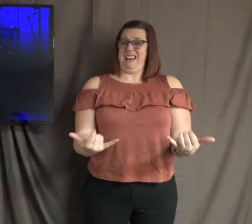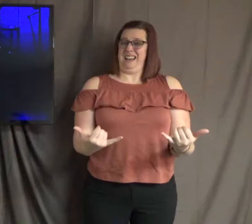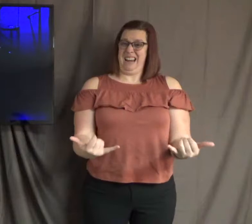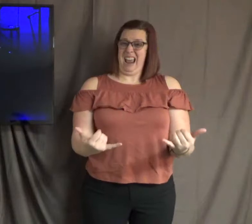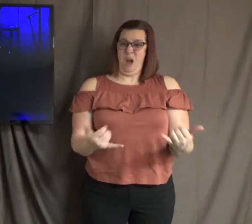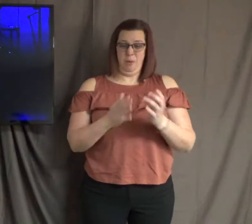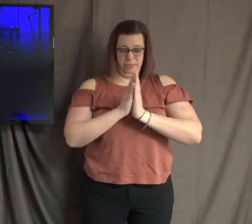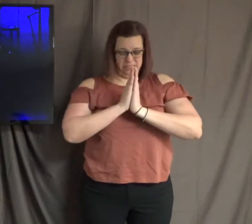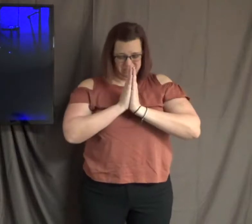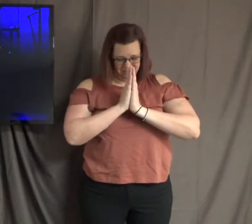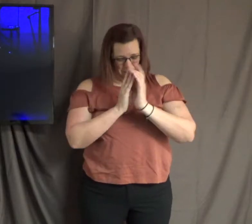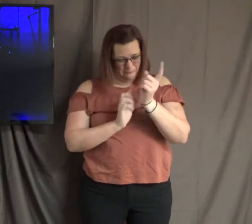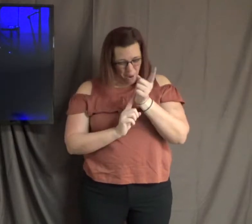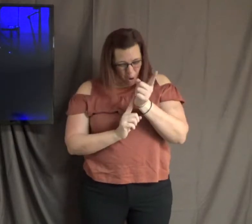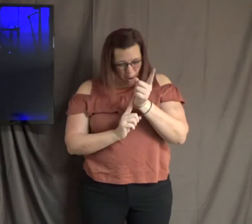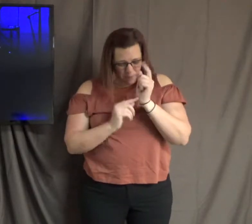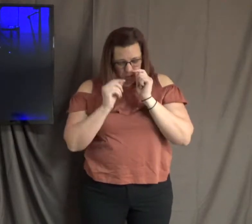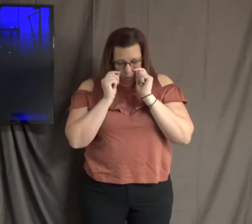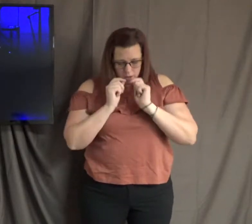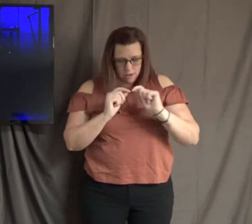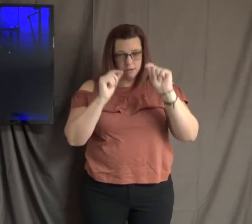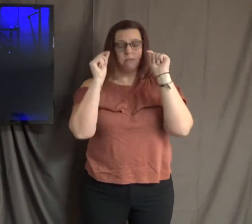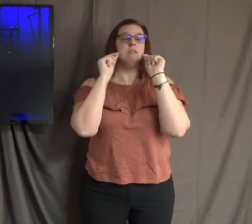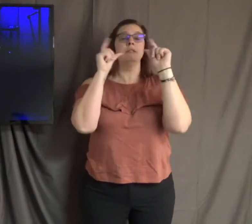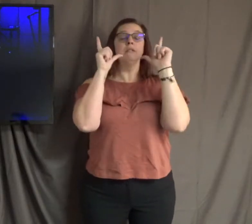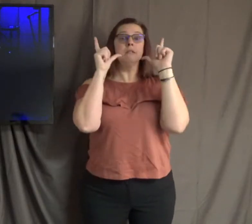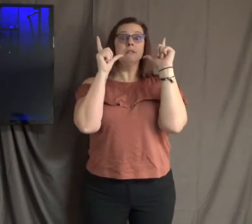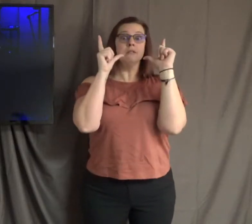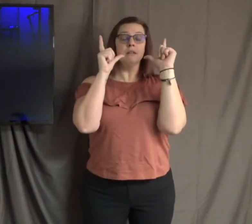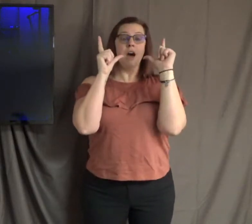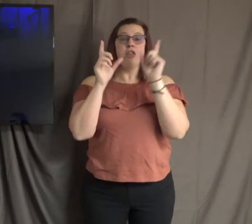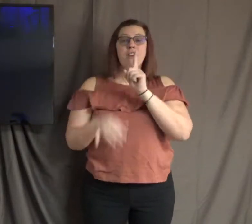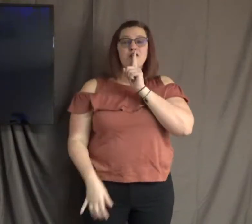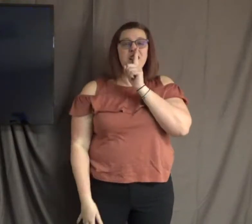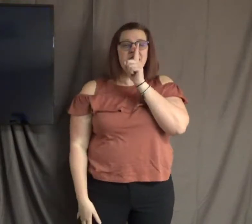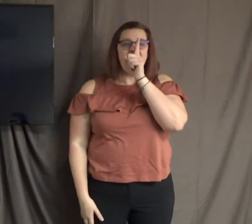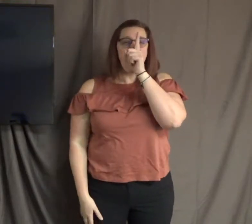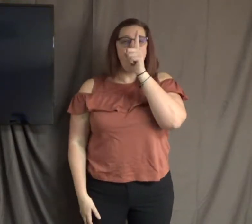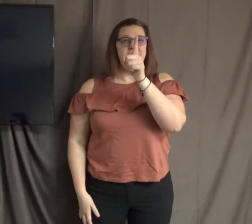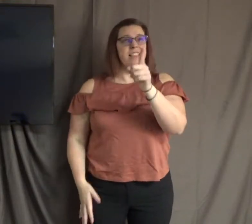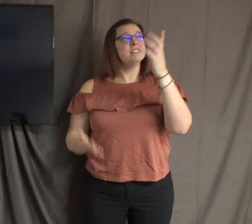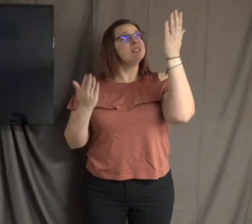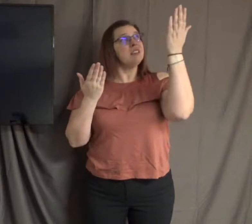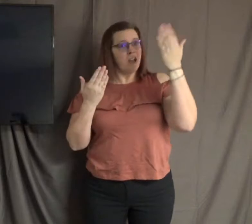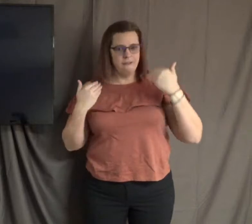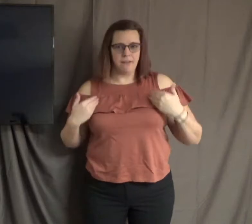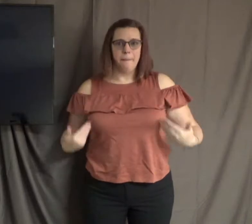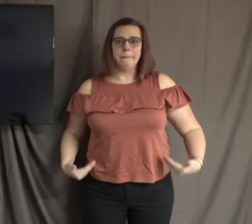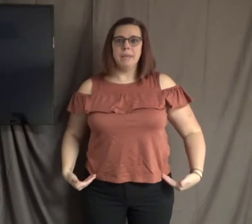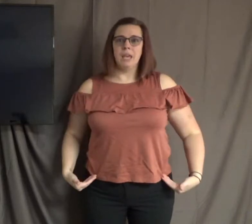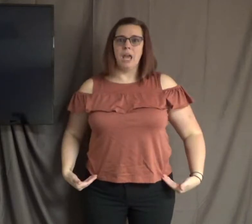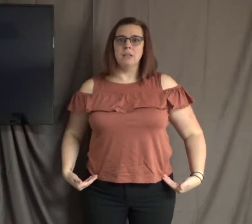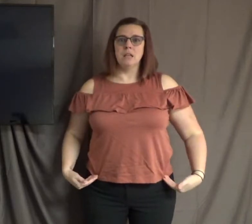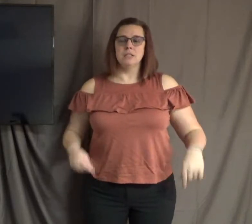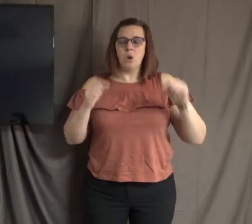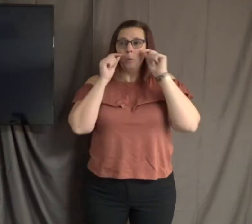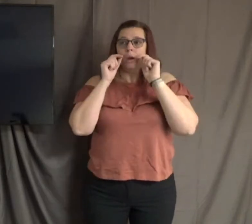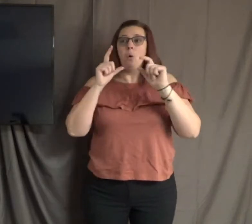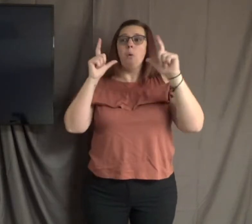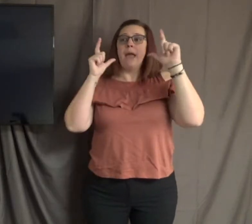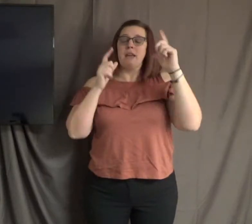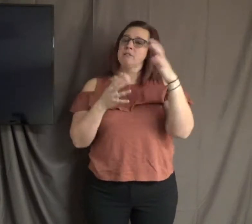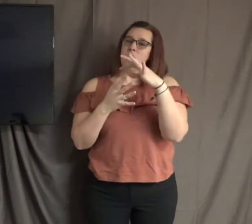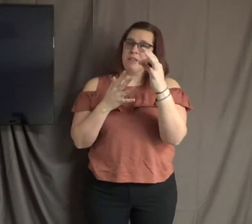we awaken to this reality of beingness and awaken to the choice that we have made to